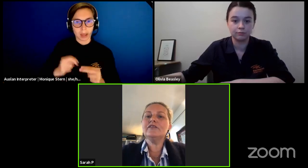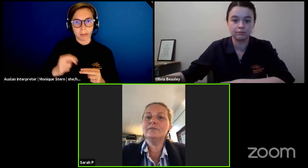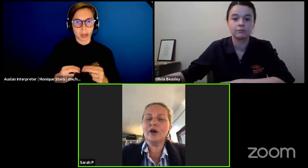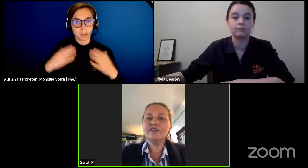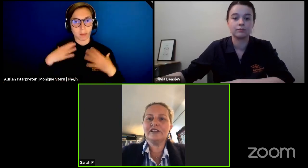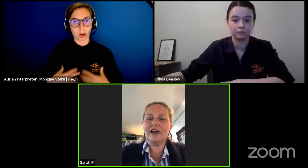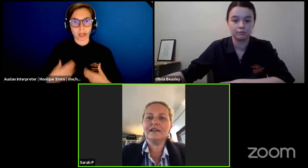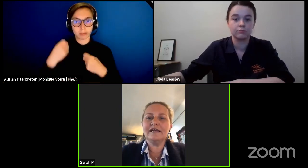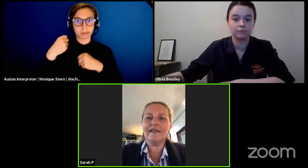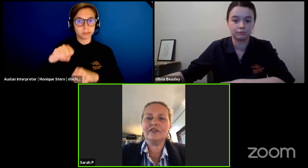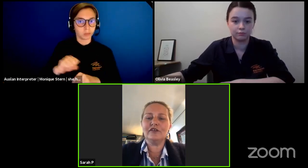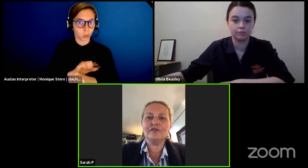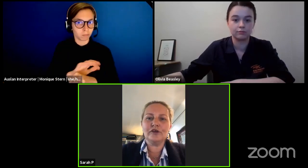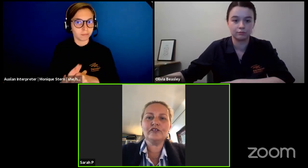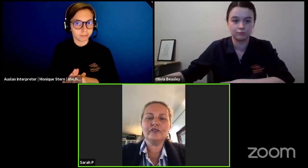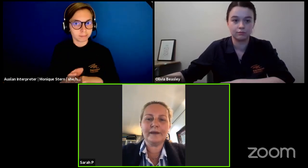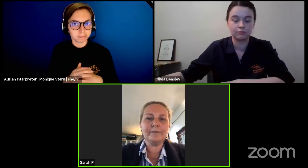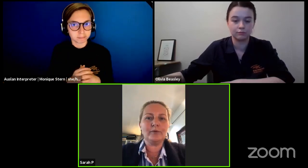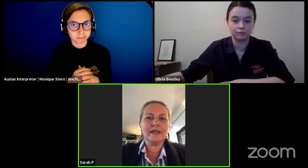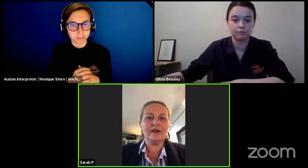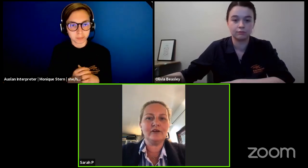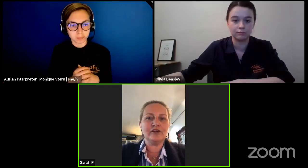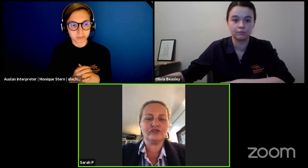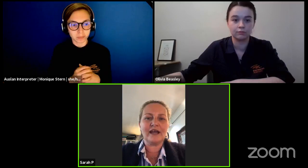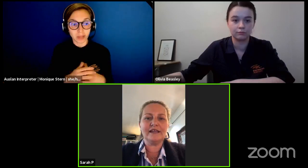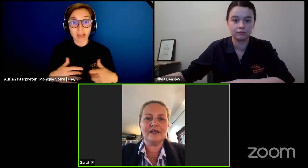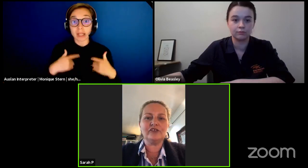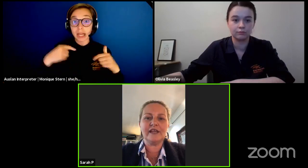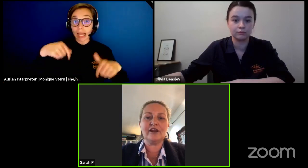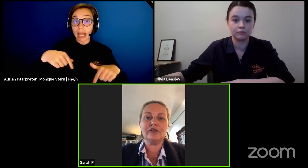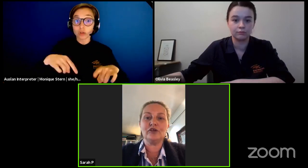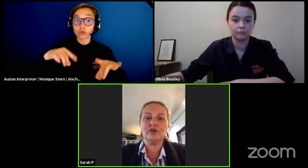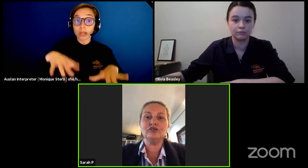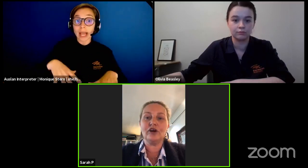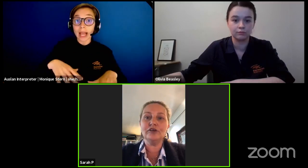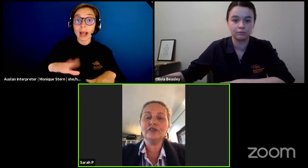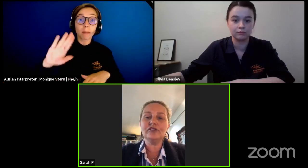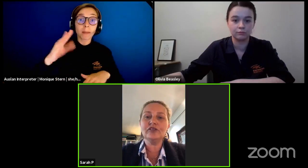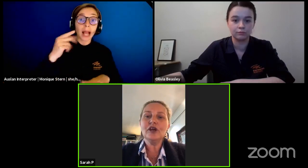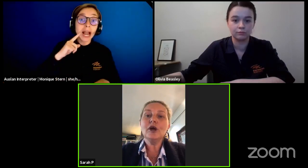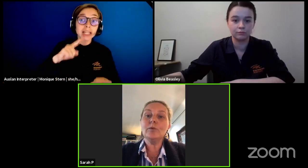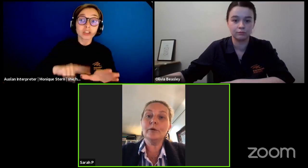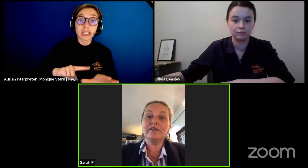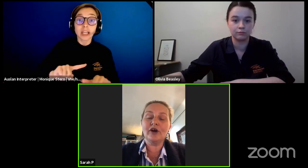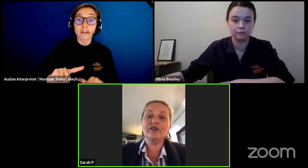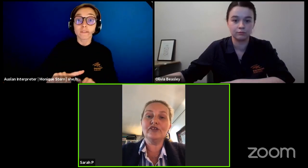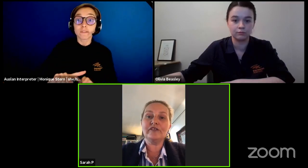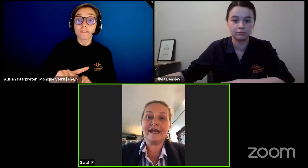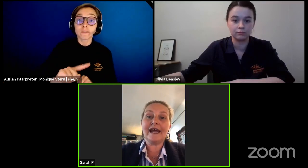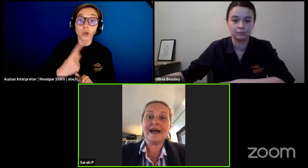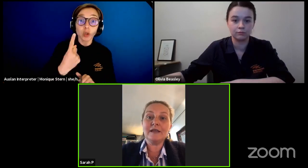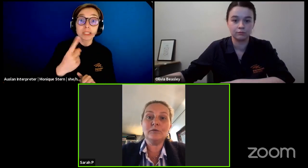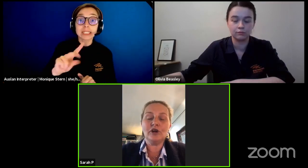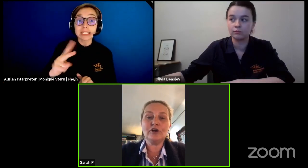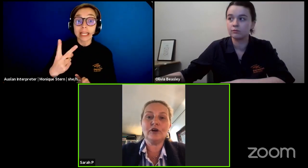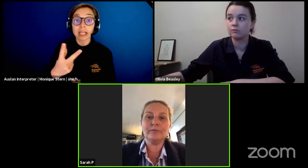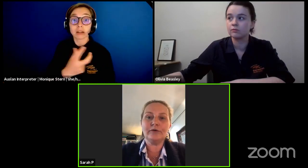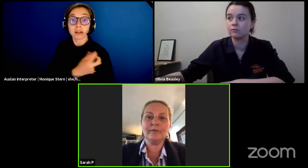It is most likely that the first people here in Australia to get a third dose will be those that